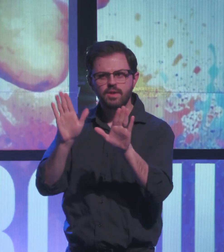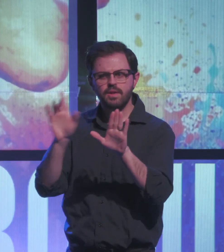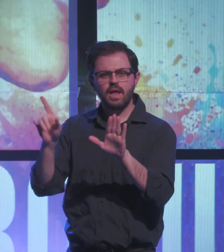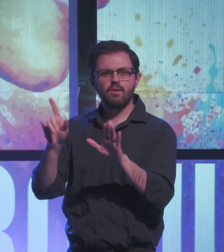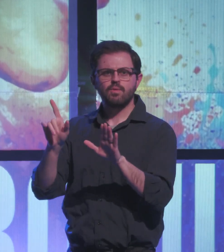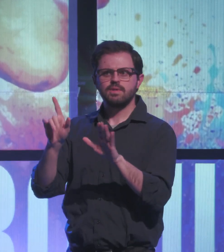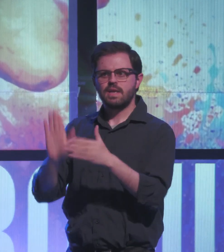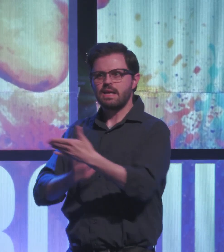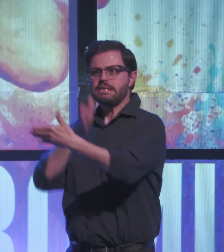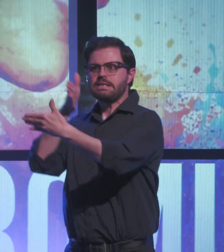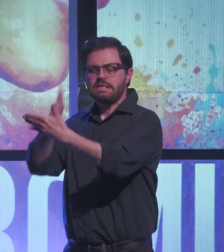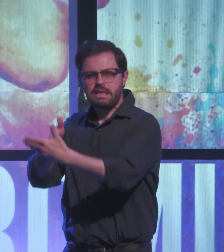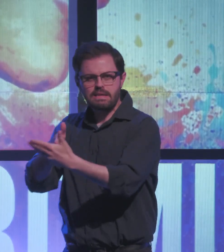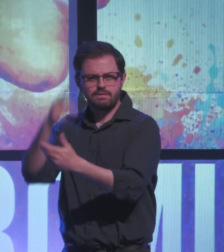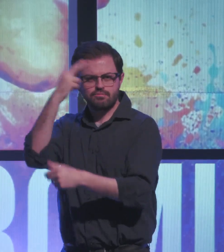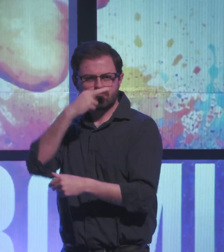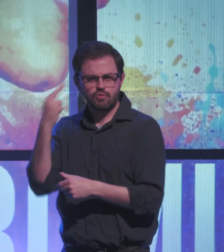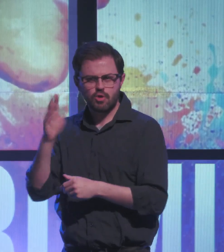and violence.